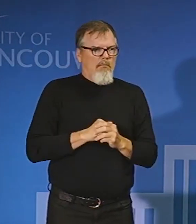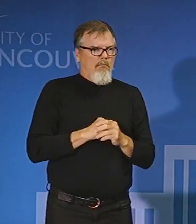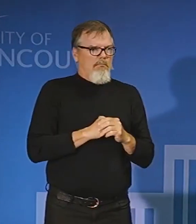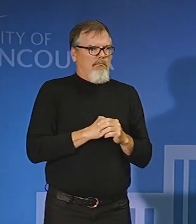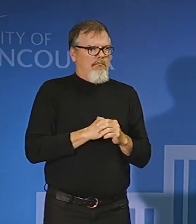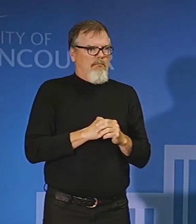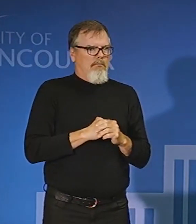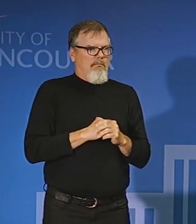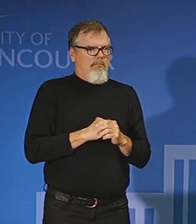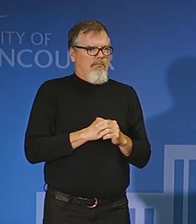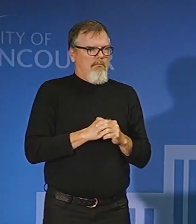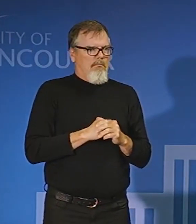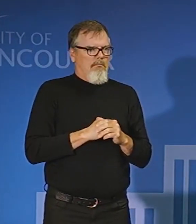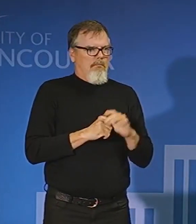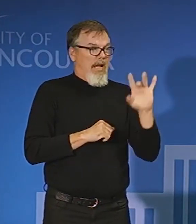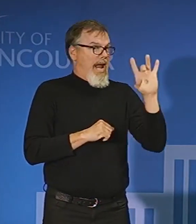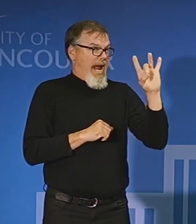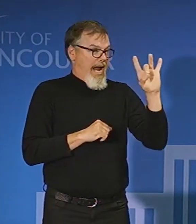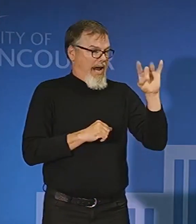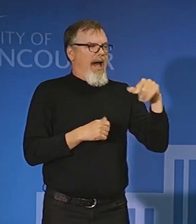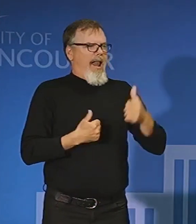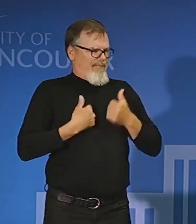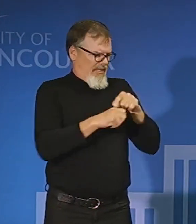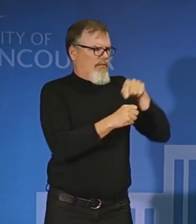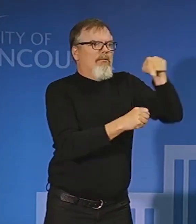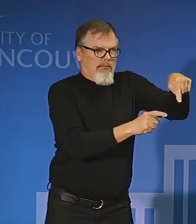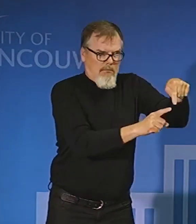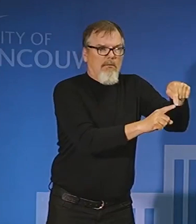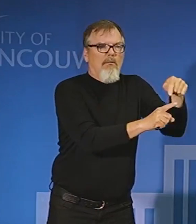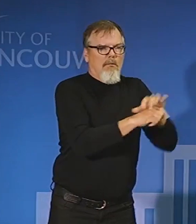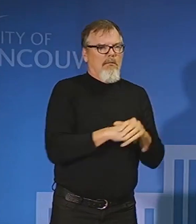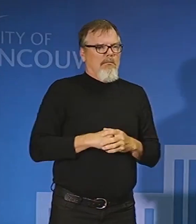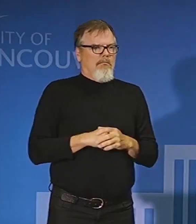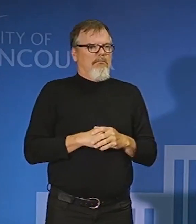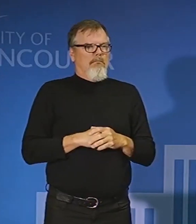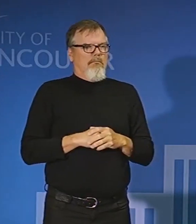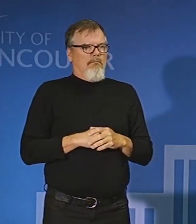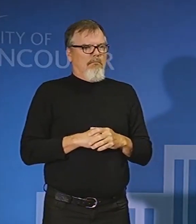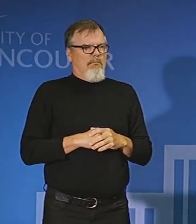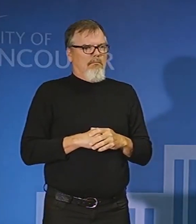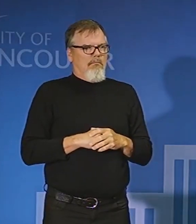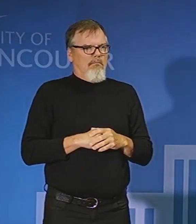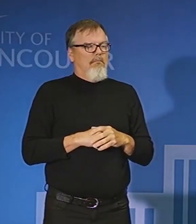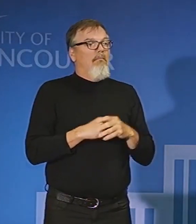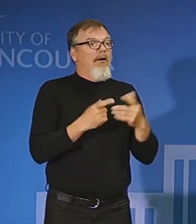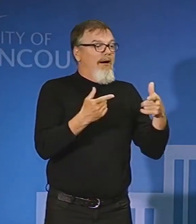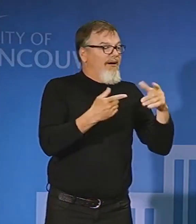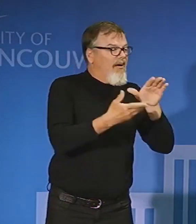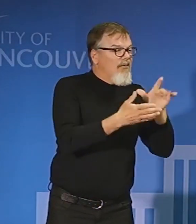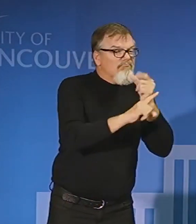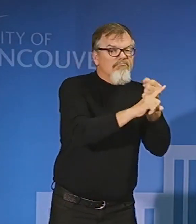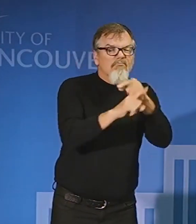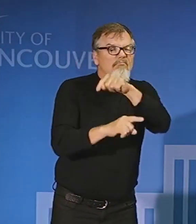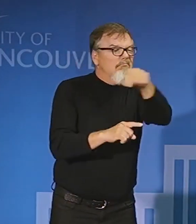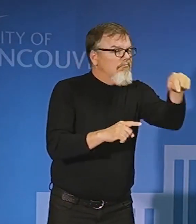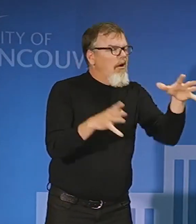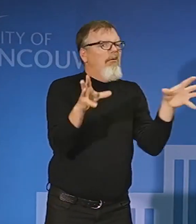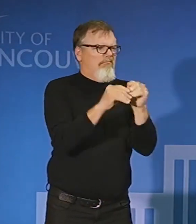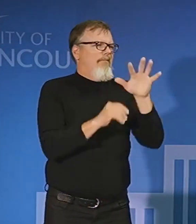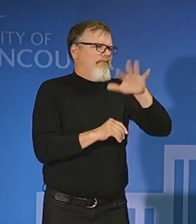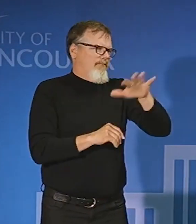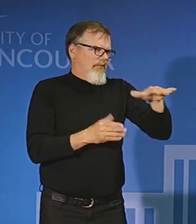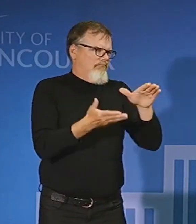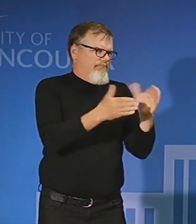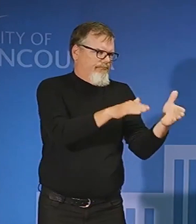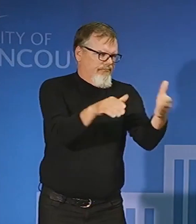total of 55 deaths in those facilities. Many of the outbreaks have been declared over. We have 6 remaining active